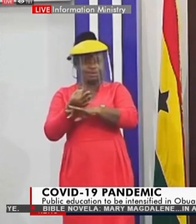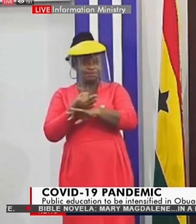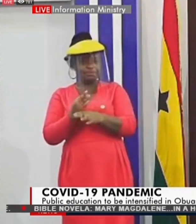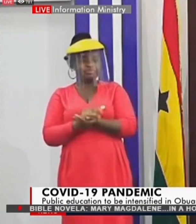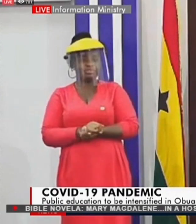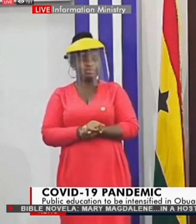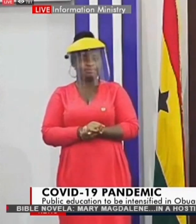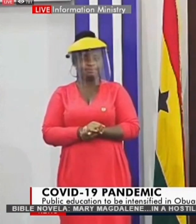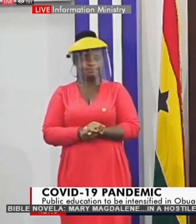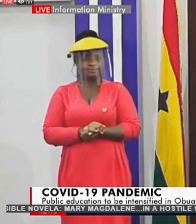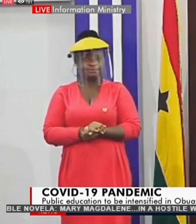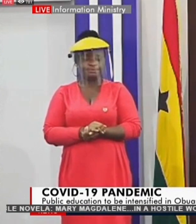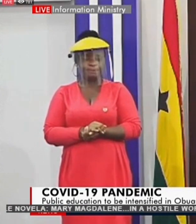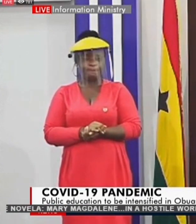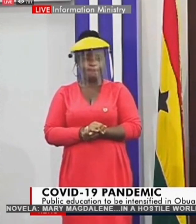Then